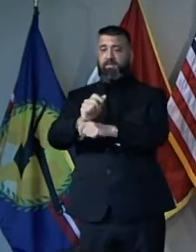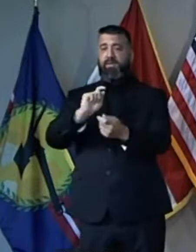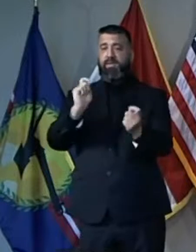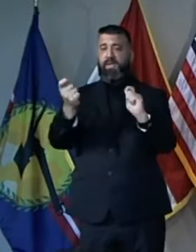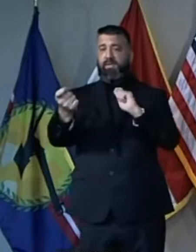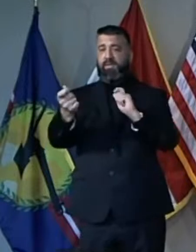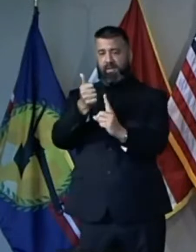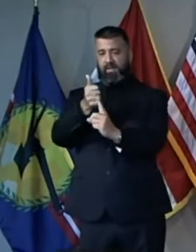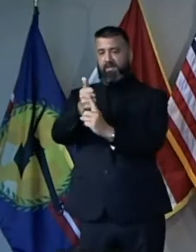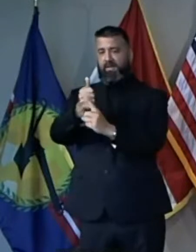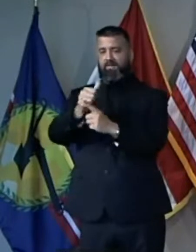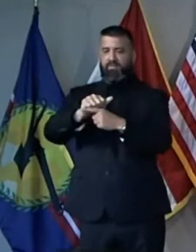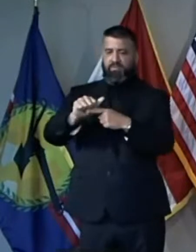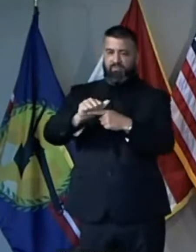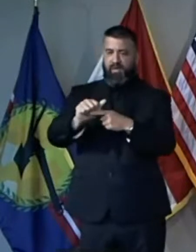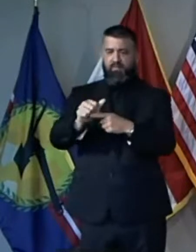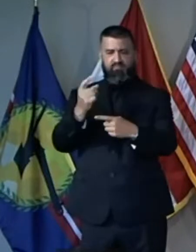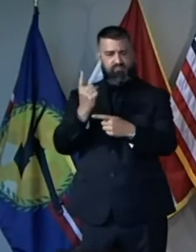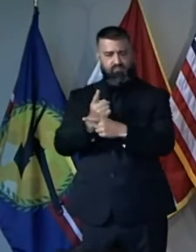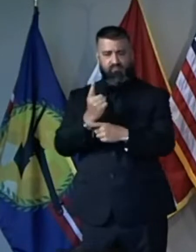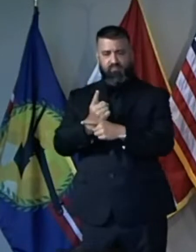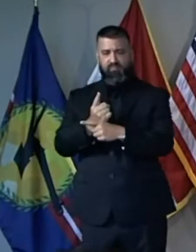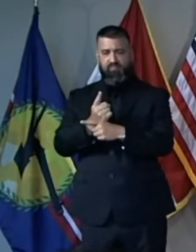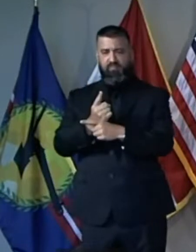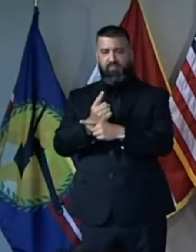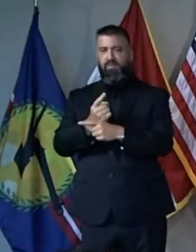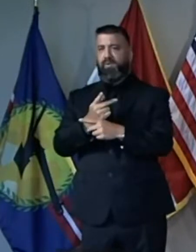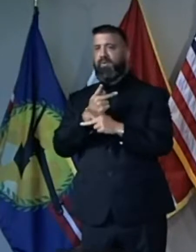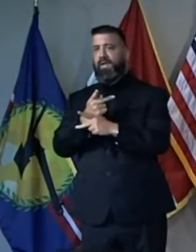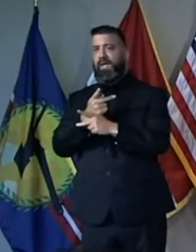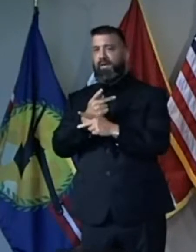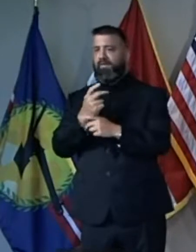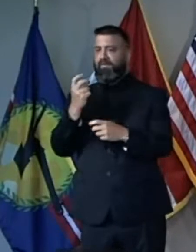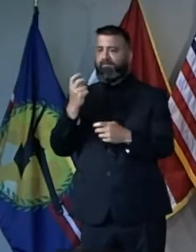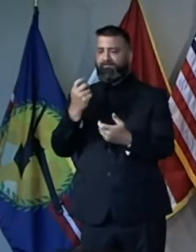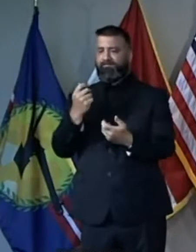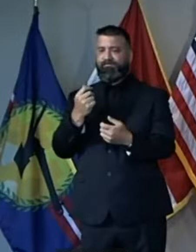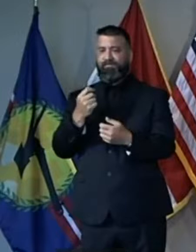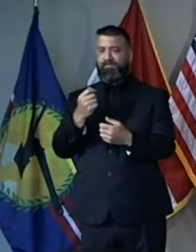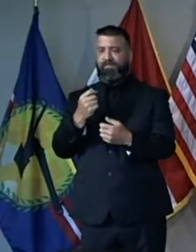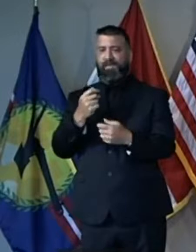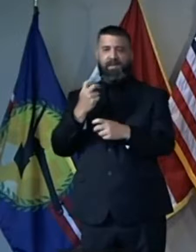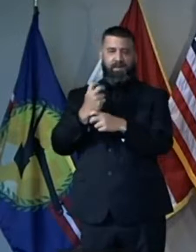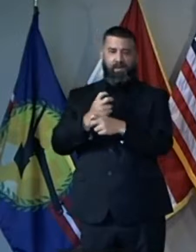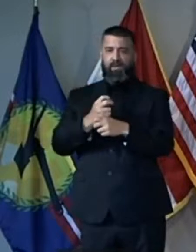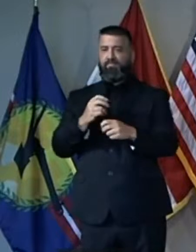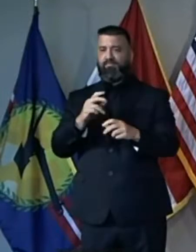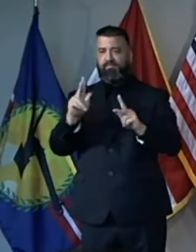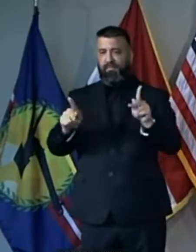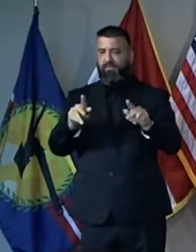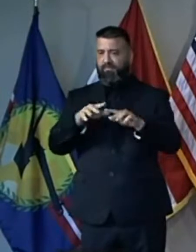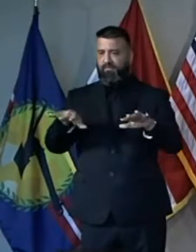proper training to take care of a very difficult population and that their concerns are heard.